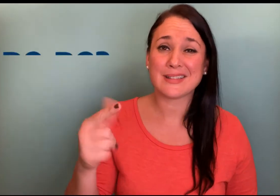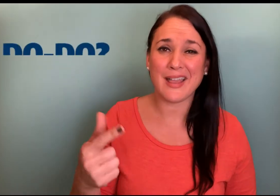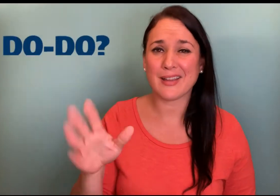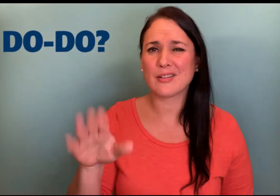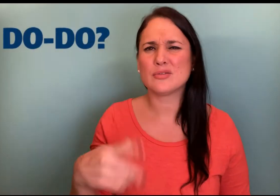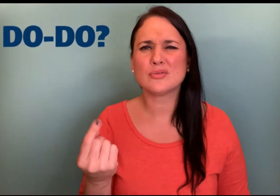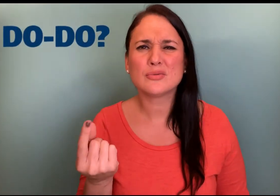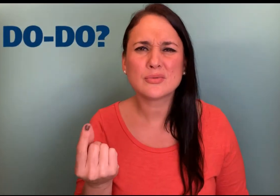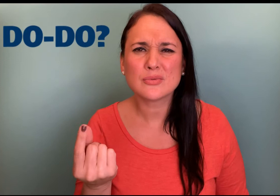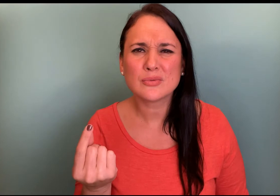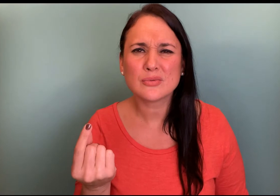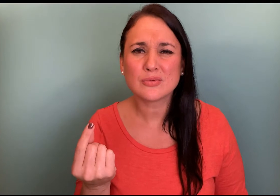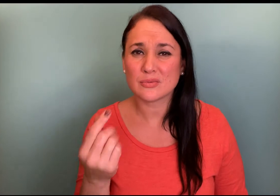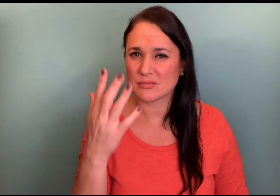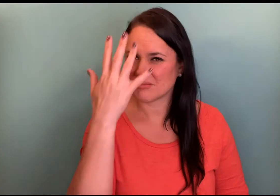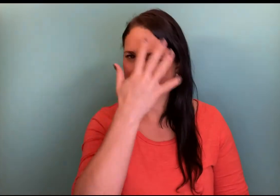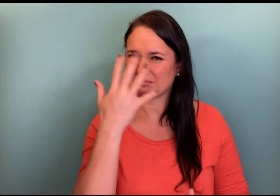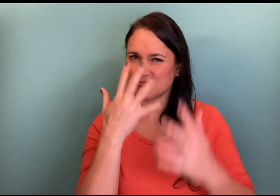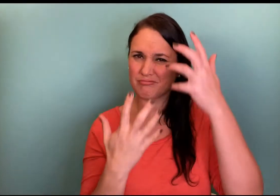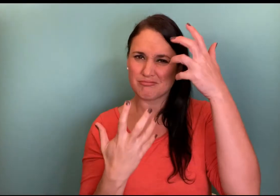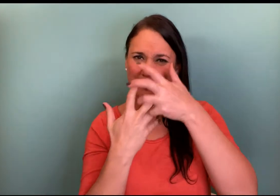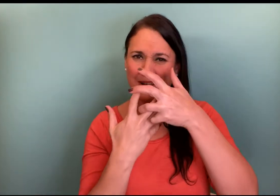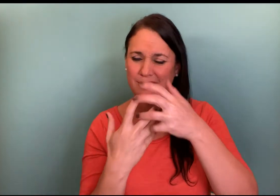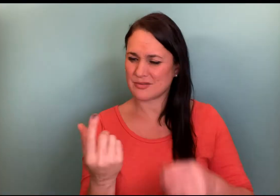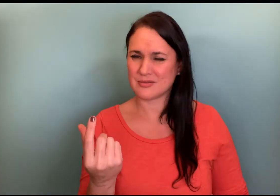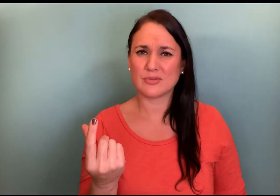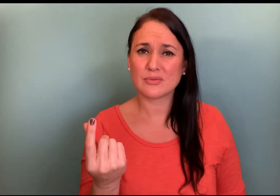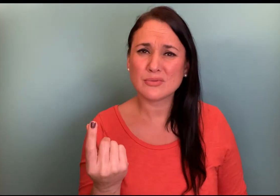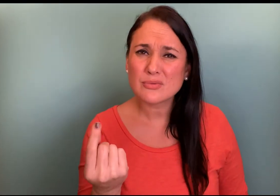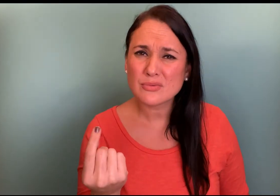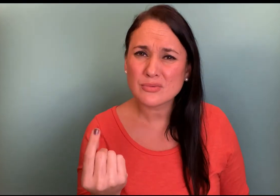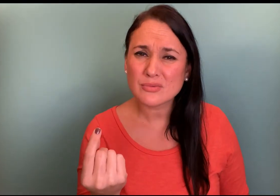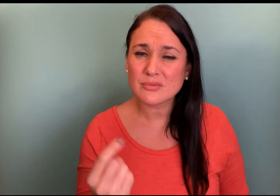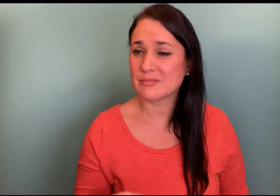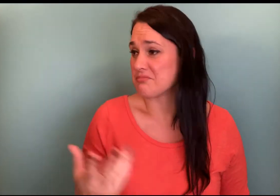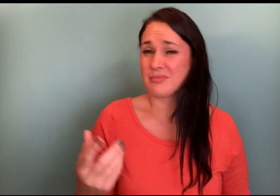just do this. That face matching this little hand shape here. Do do do. What are you doing?